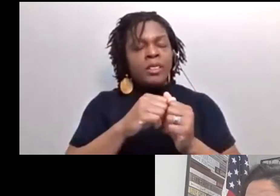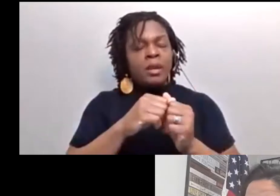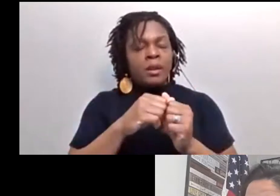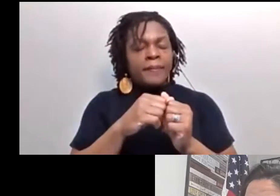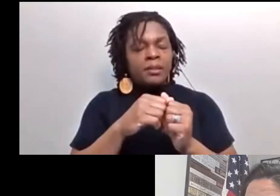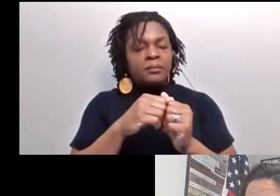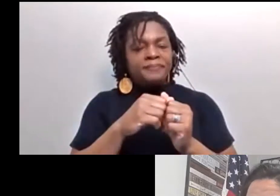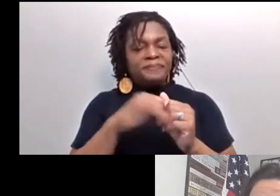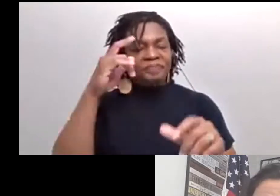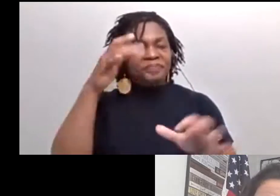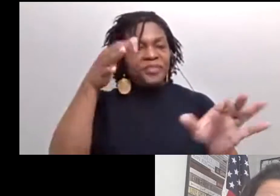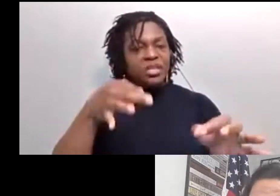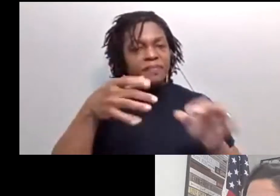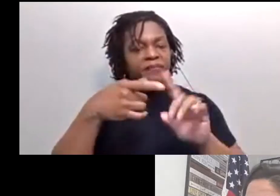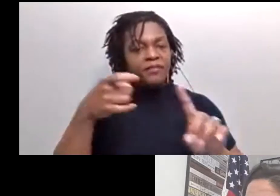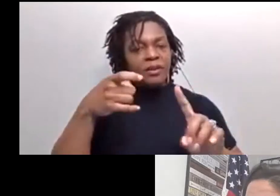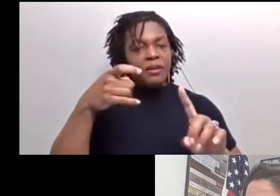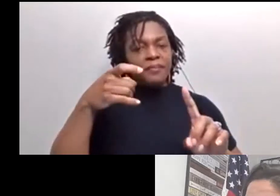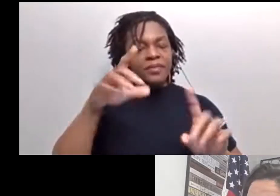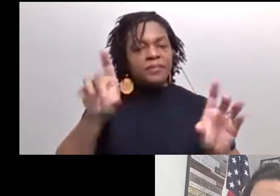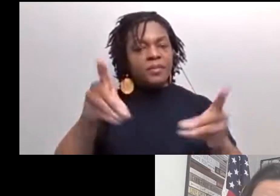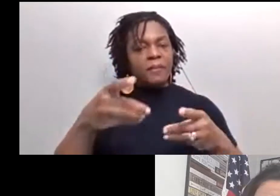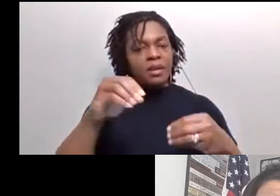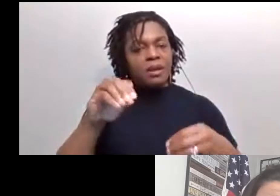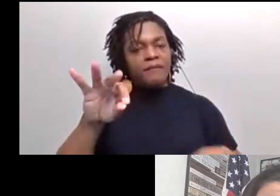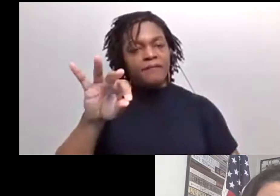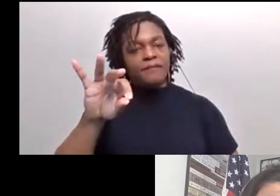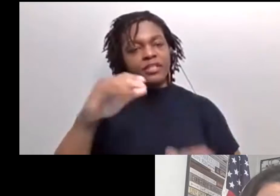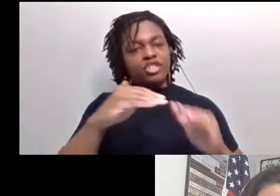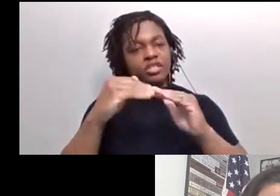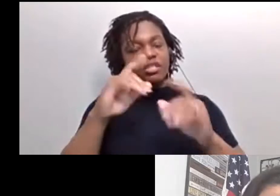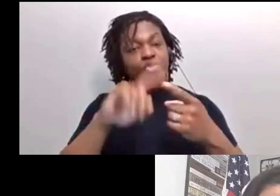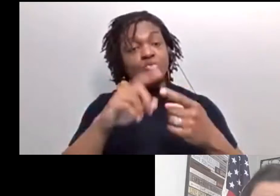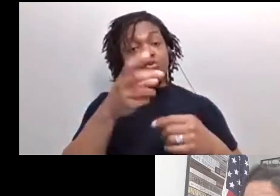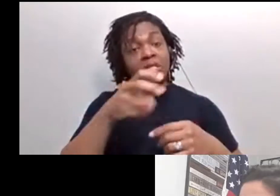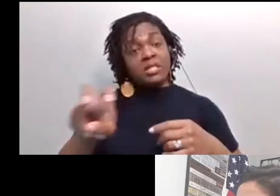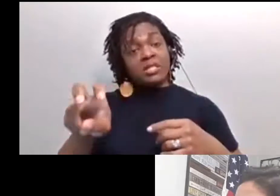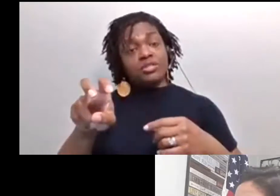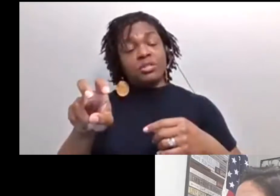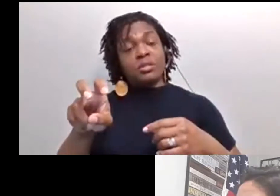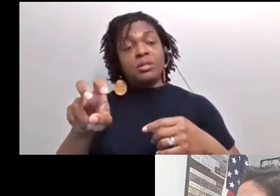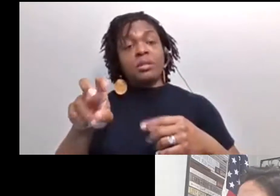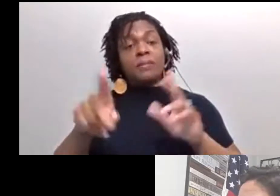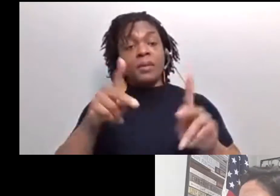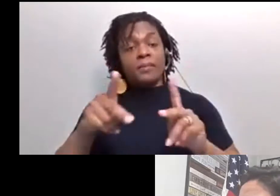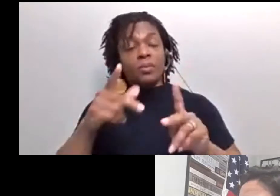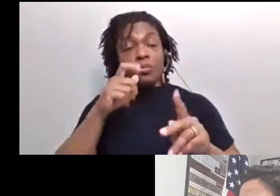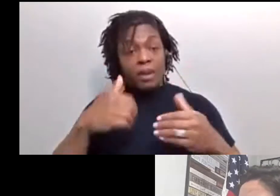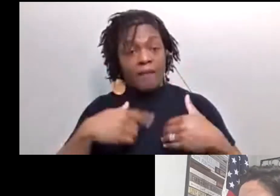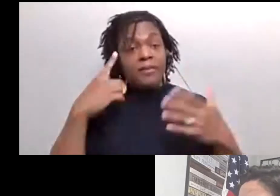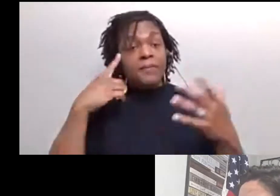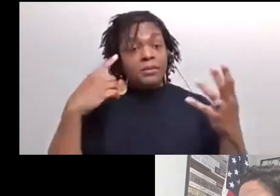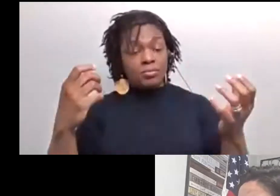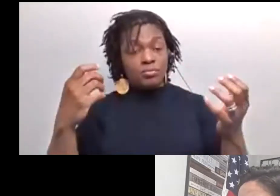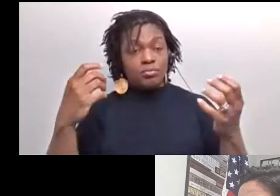a judgment from the Department of Justice to transition people with mental illness out of nursing homes. And it's called the